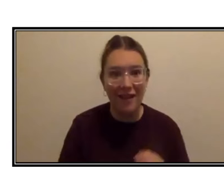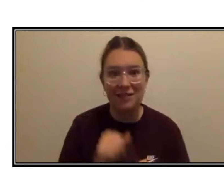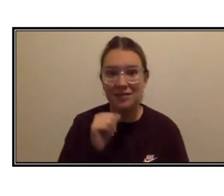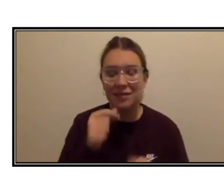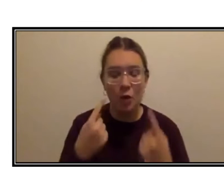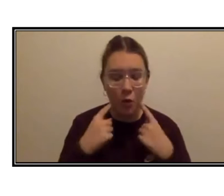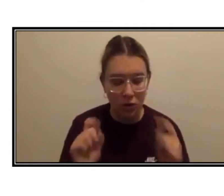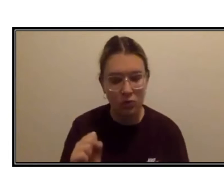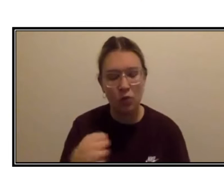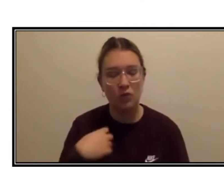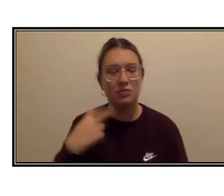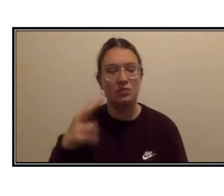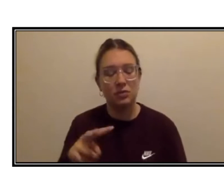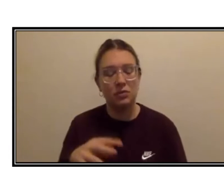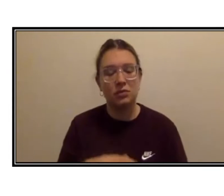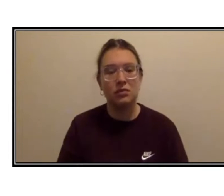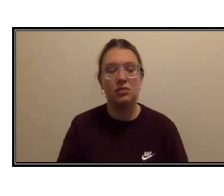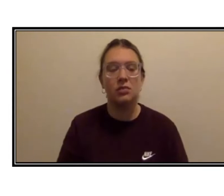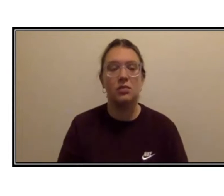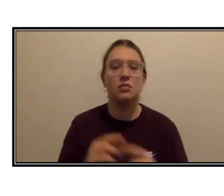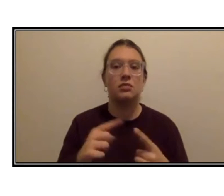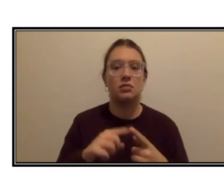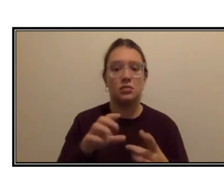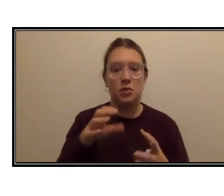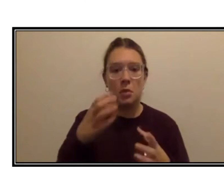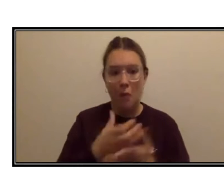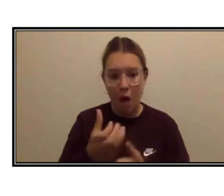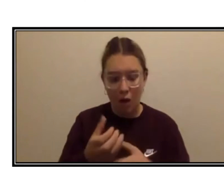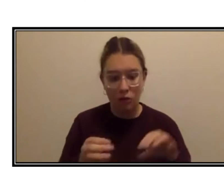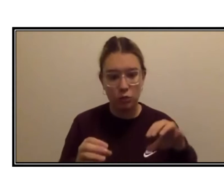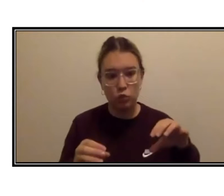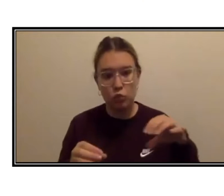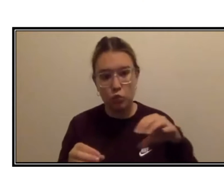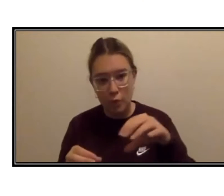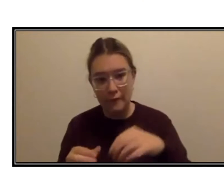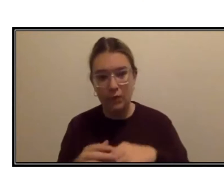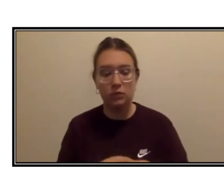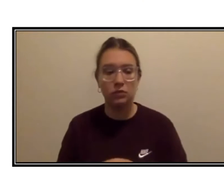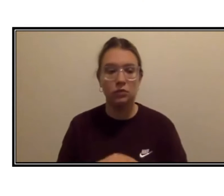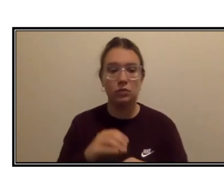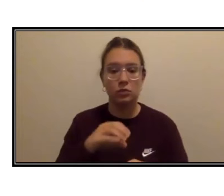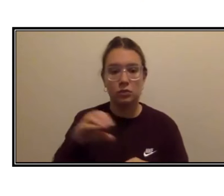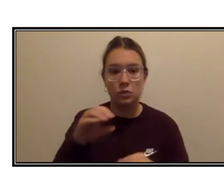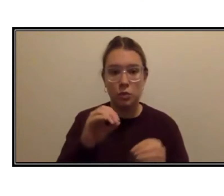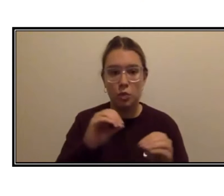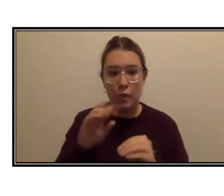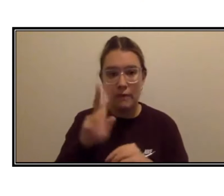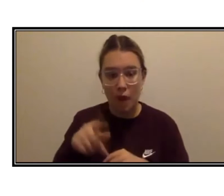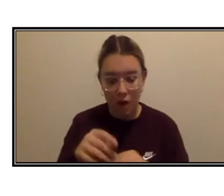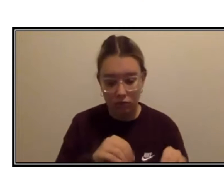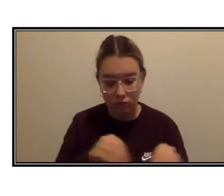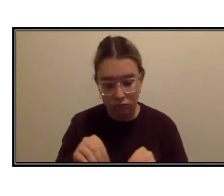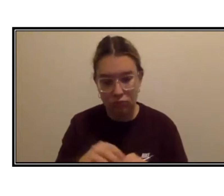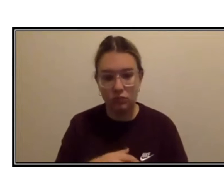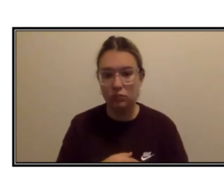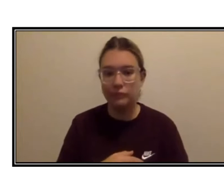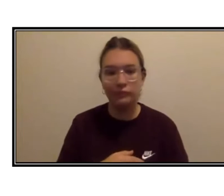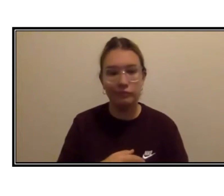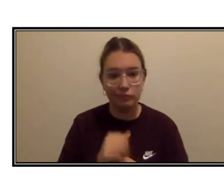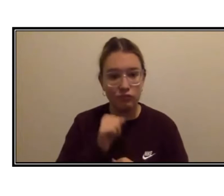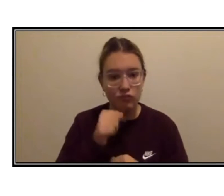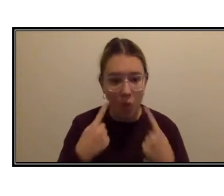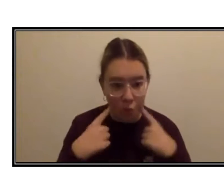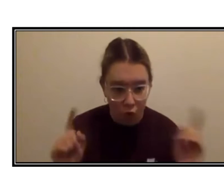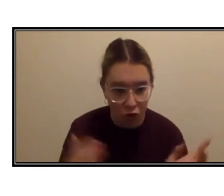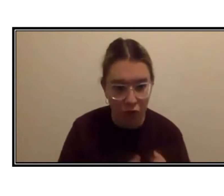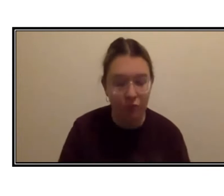again. It didn't work. And again, it didn't work. And then the bottle was